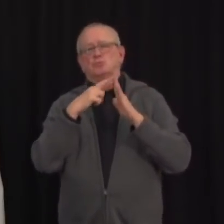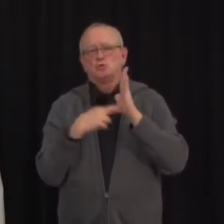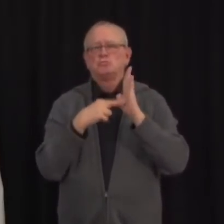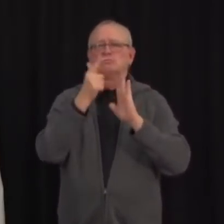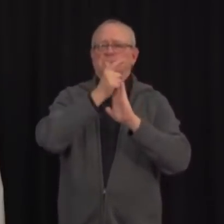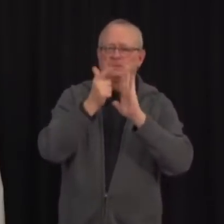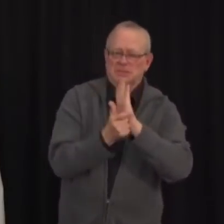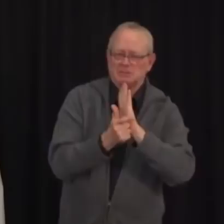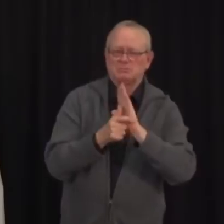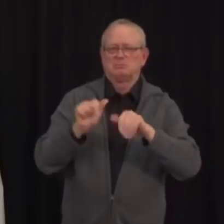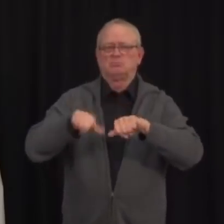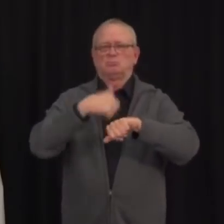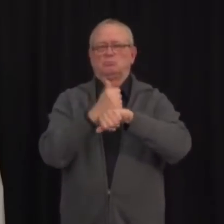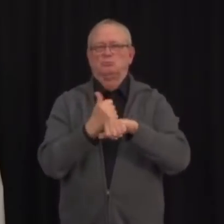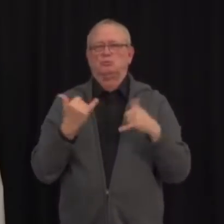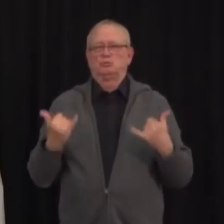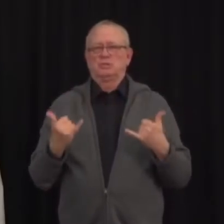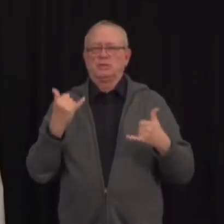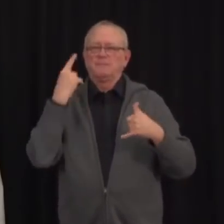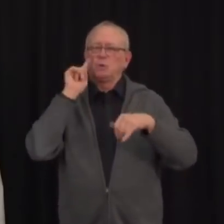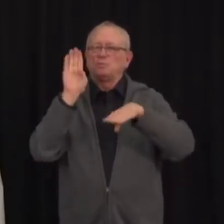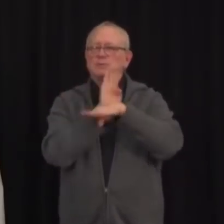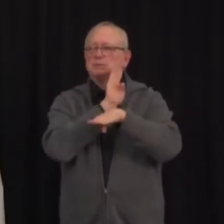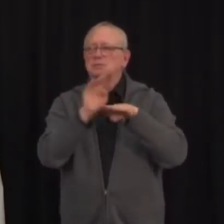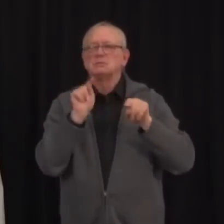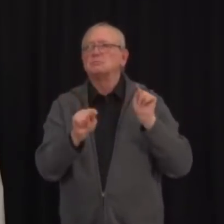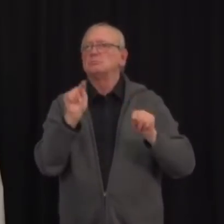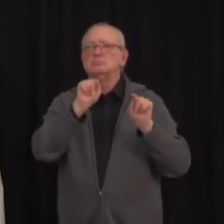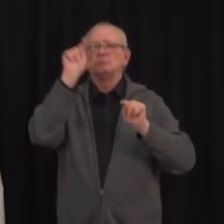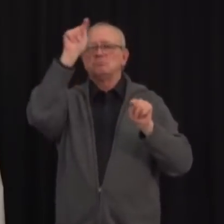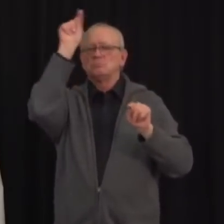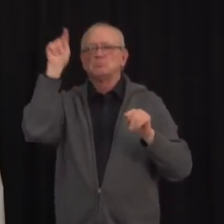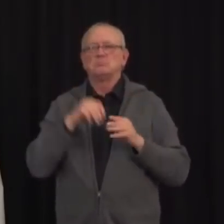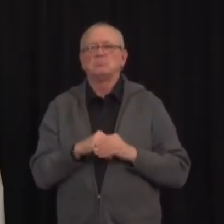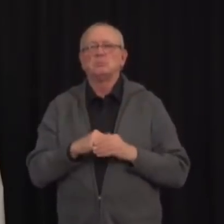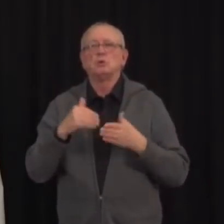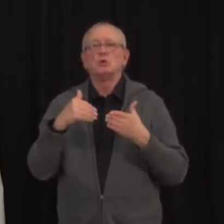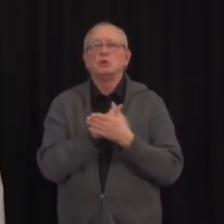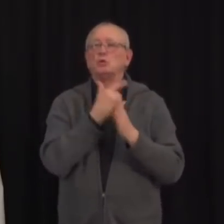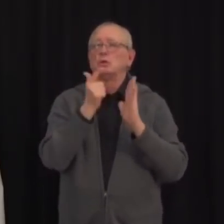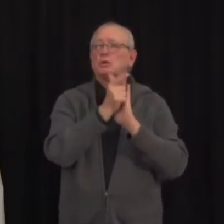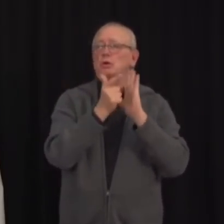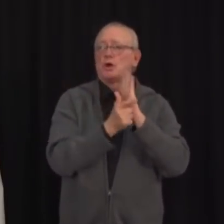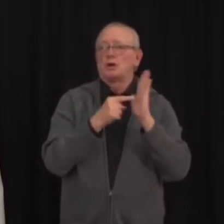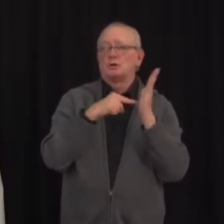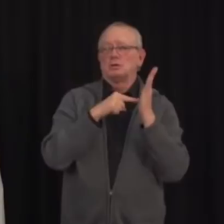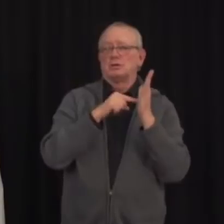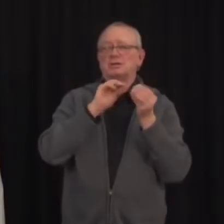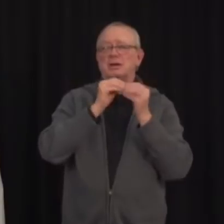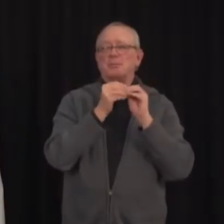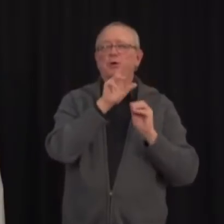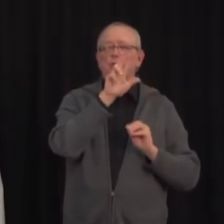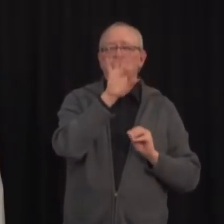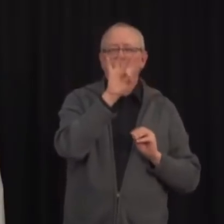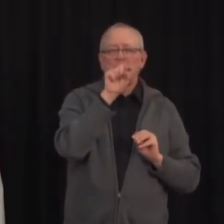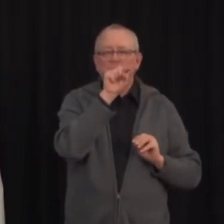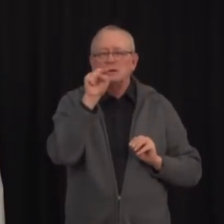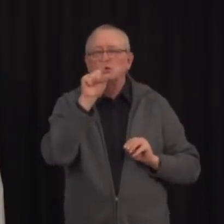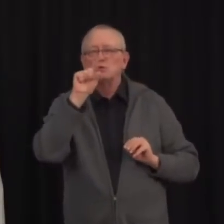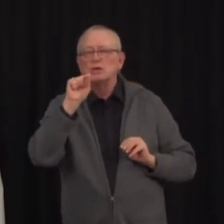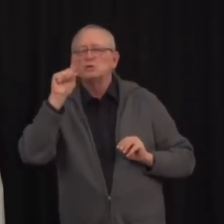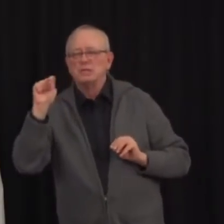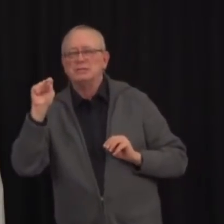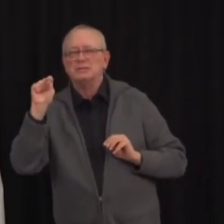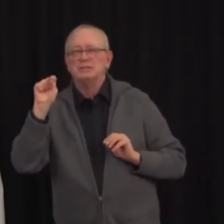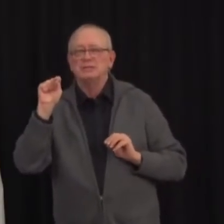order, number 39/2020, that legally brings these restrictions into force. This order will be posted